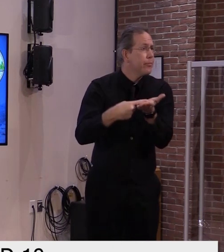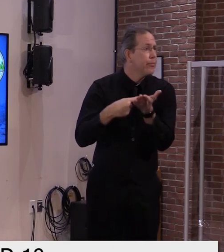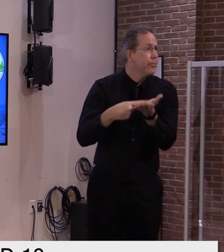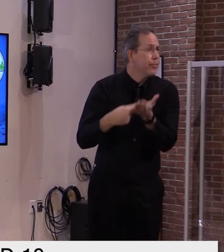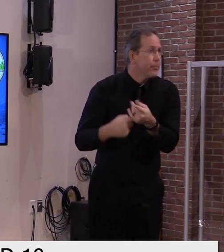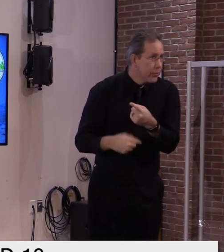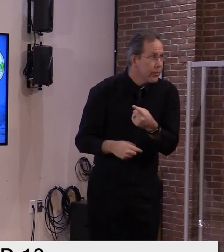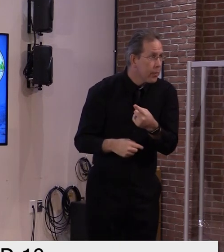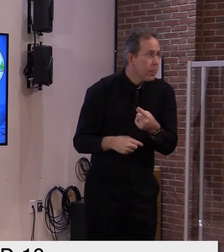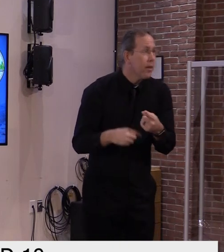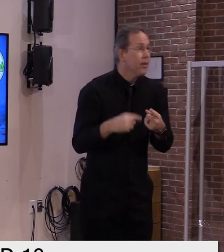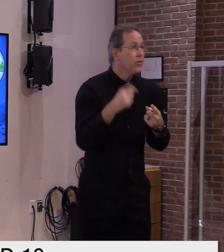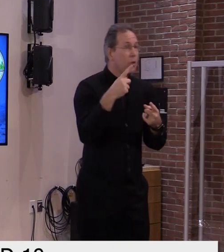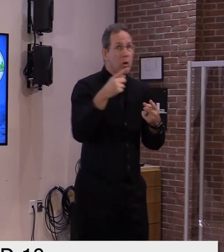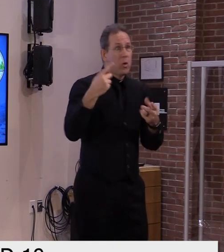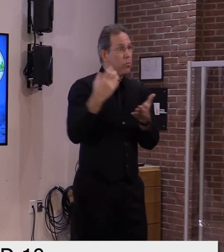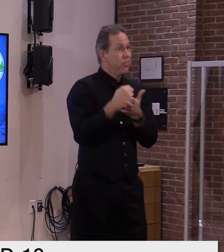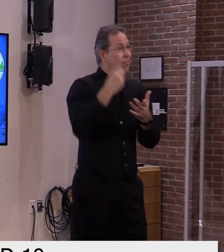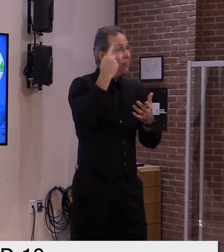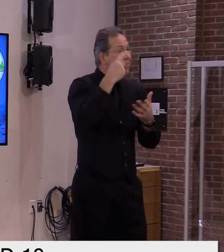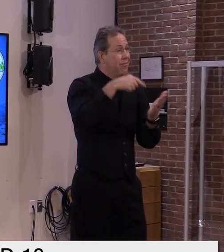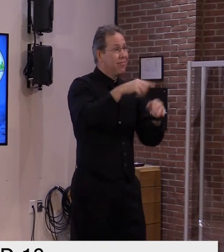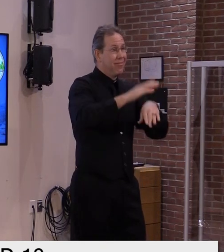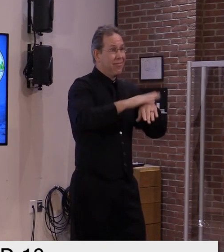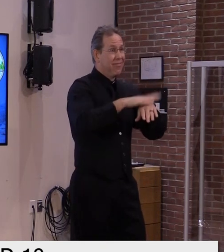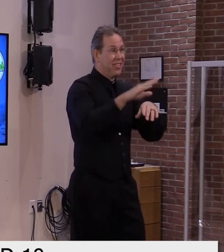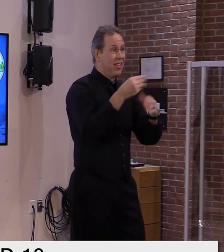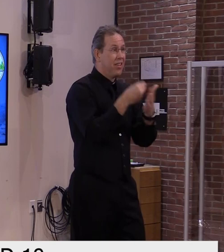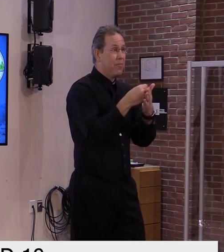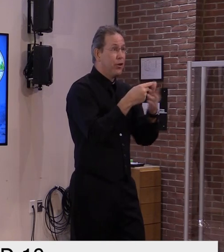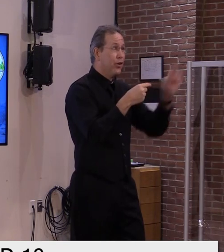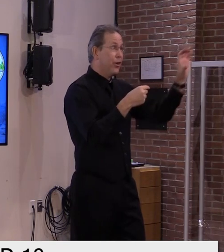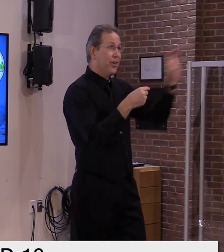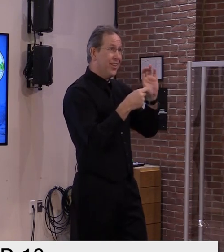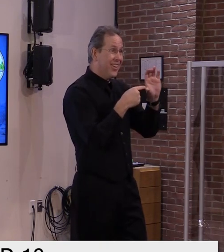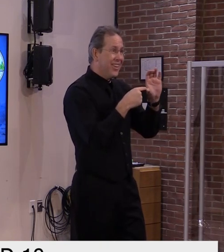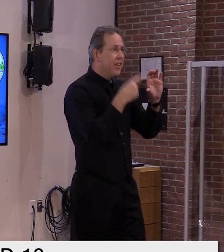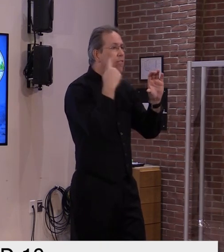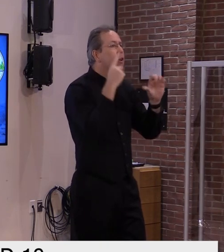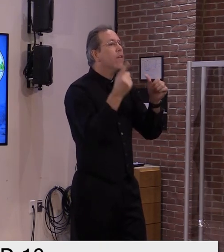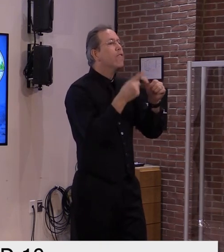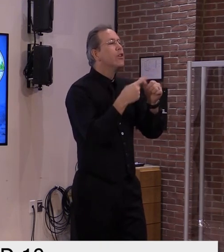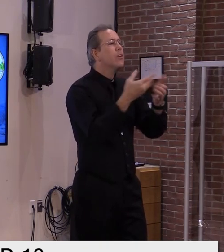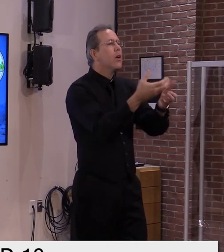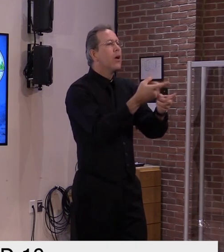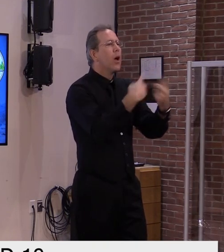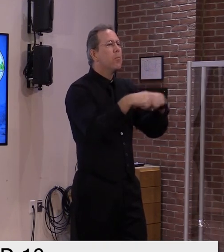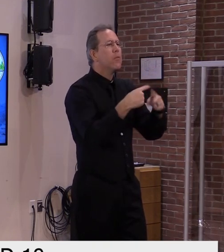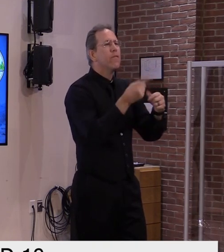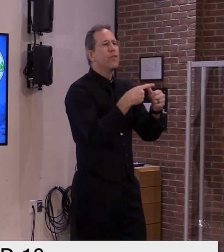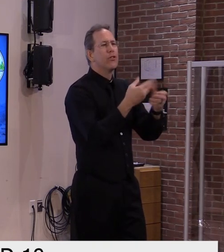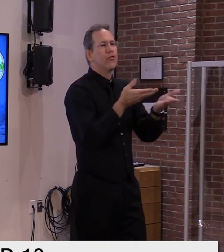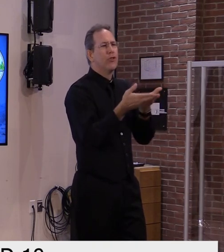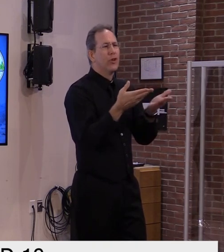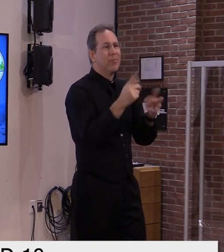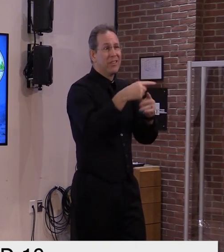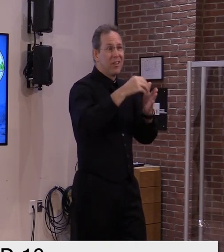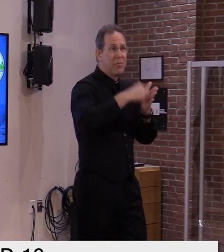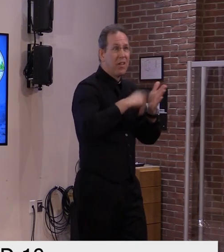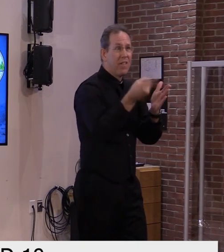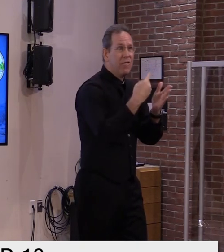accepting applications. Because remember, these funds are first come, first serve, so be